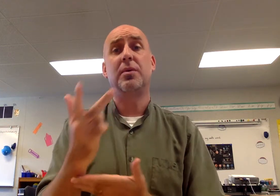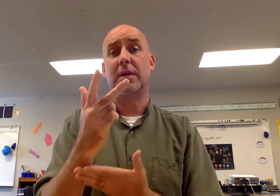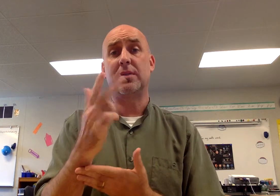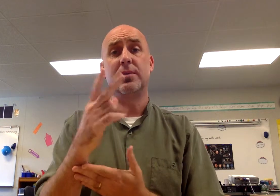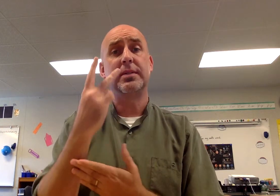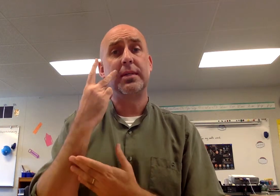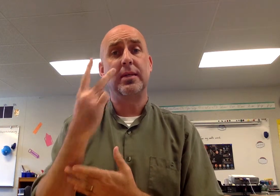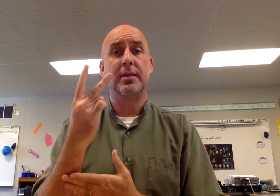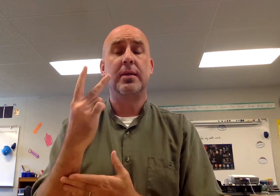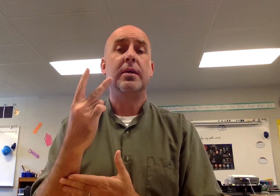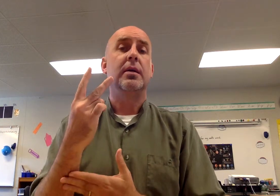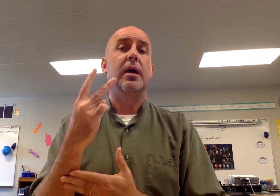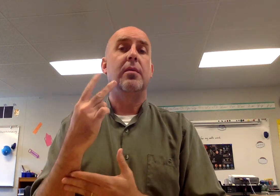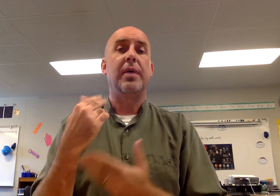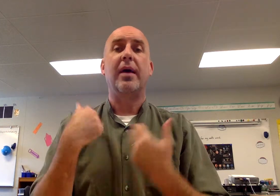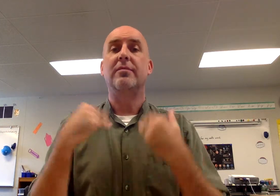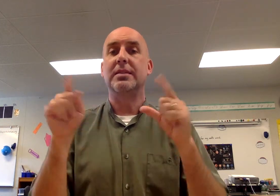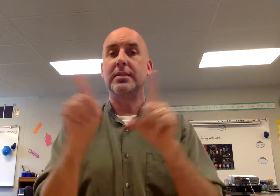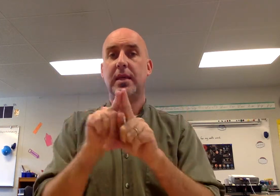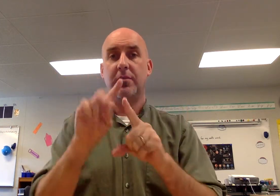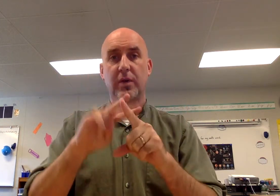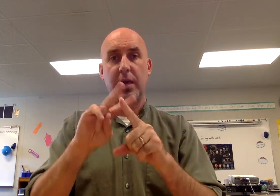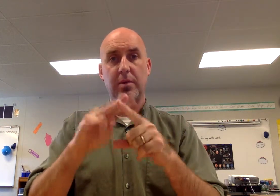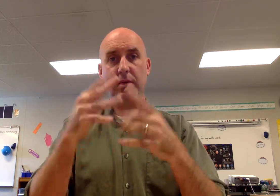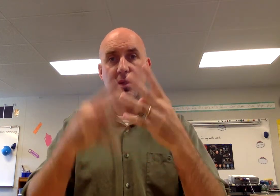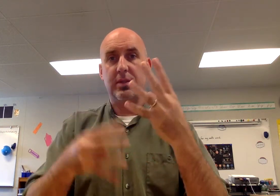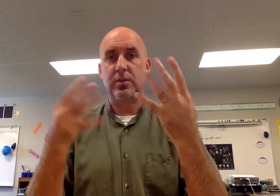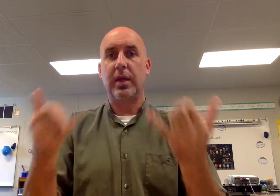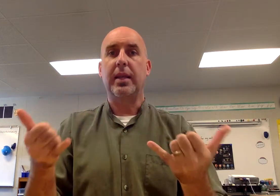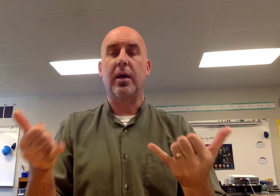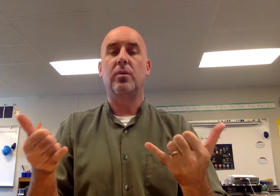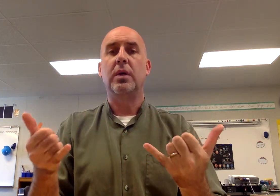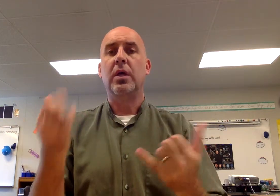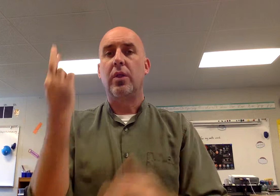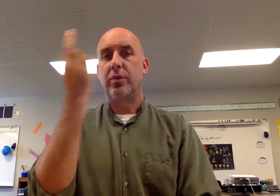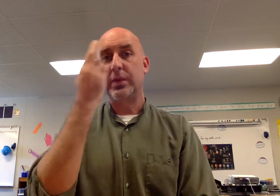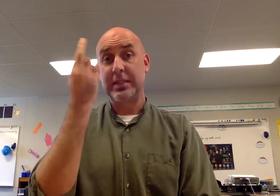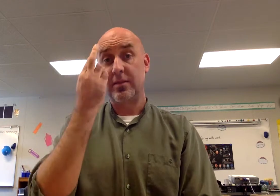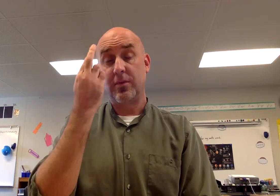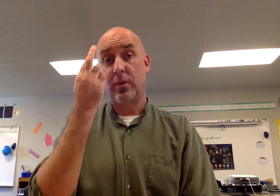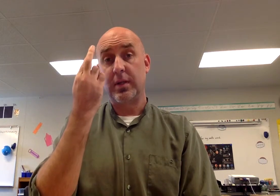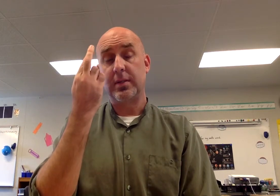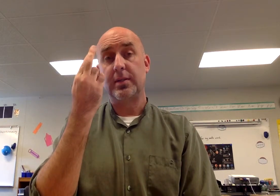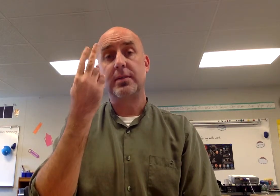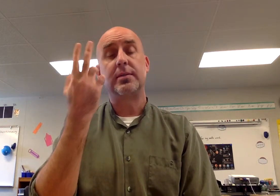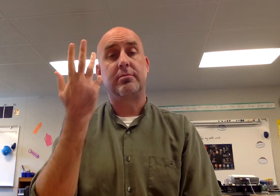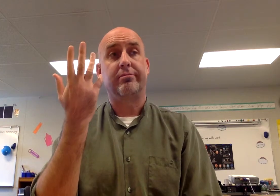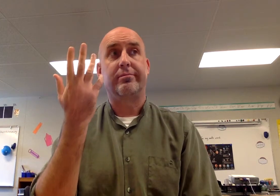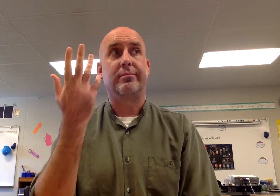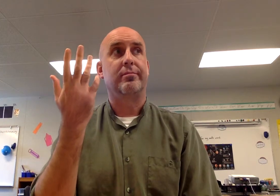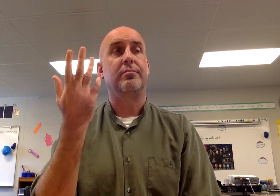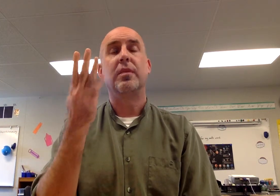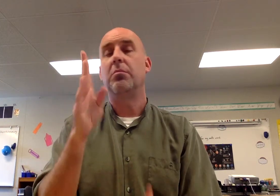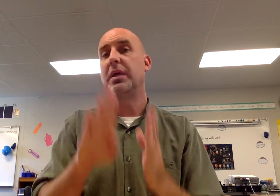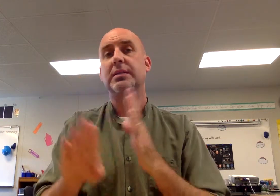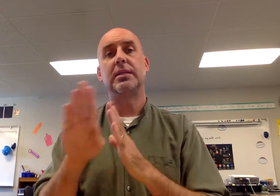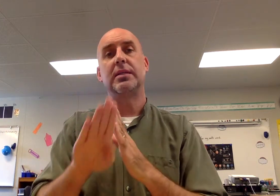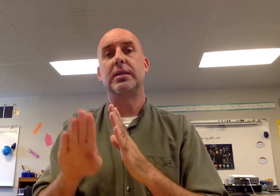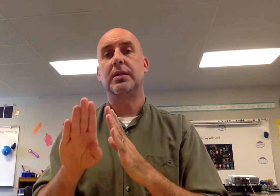3 weeks, we'll see, have the same vocabulary list right now. The reason for it is basically